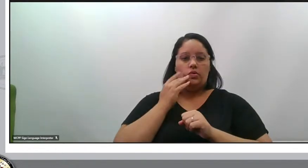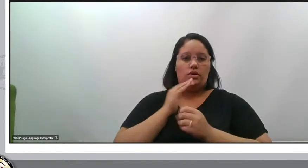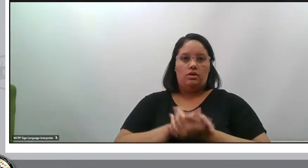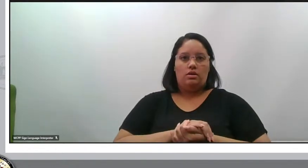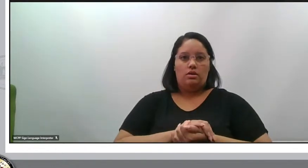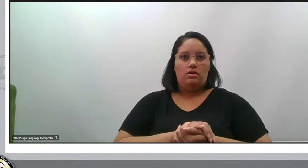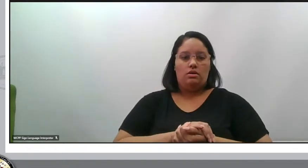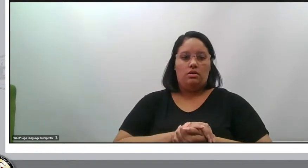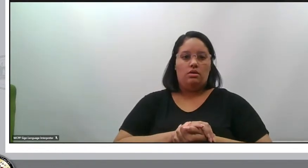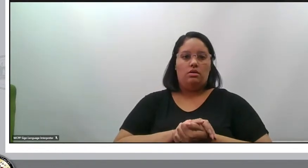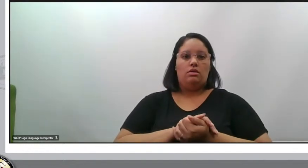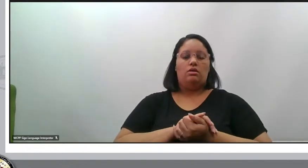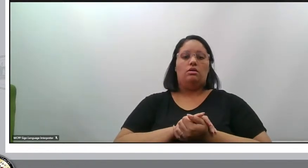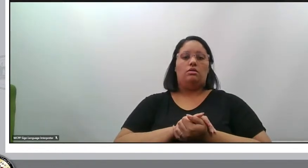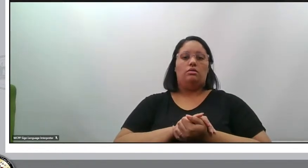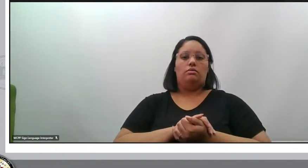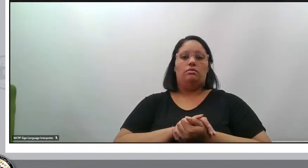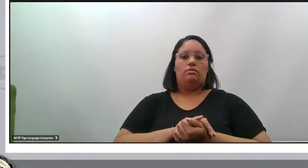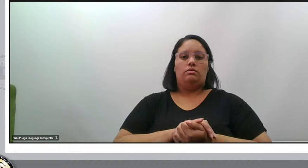you know?